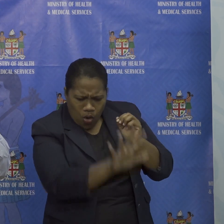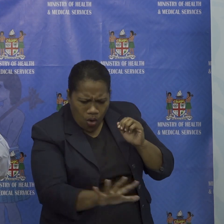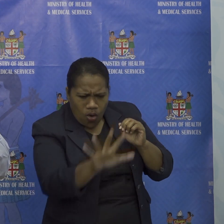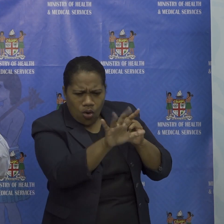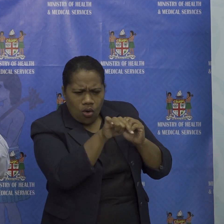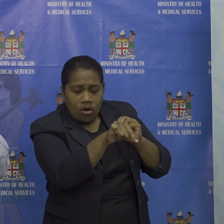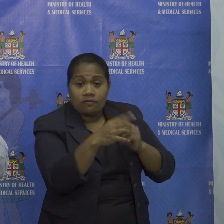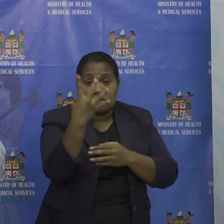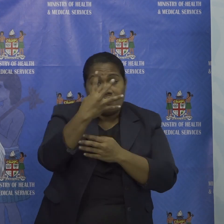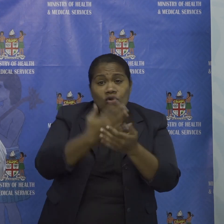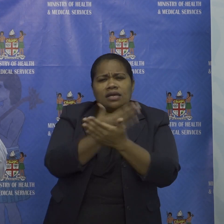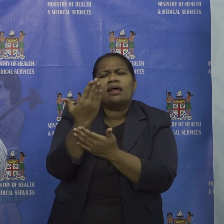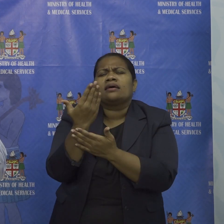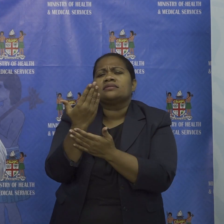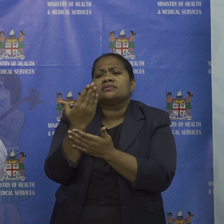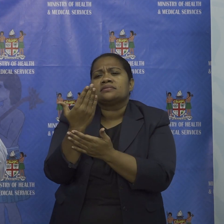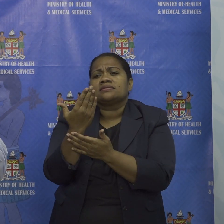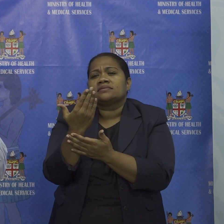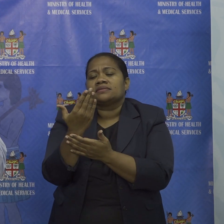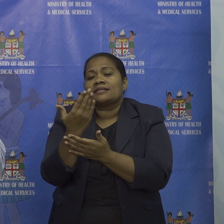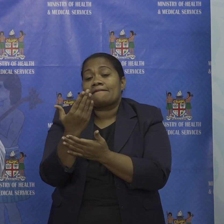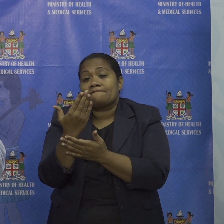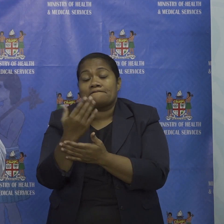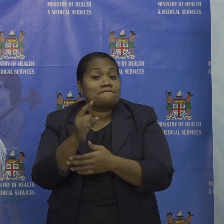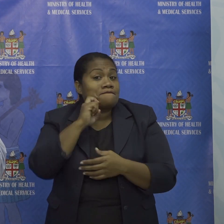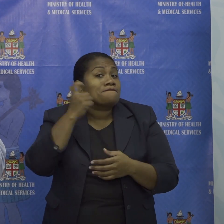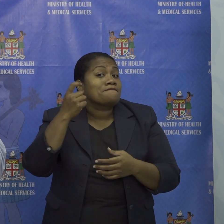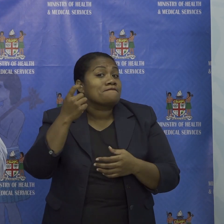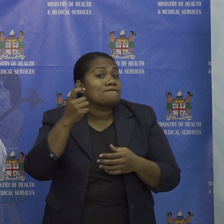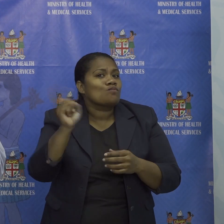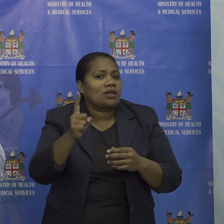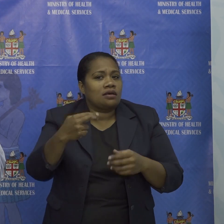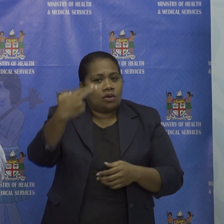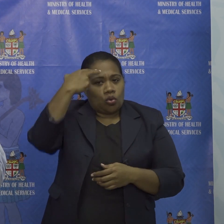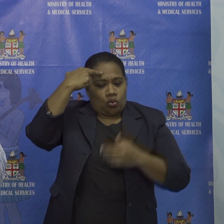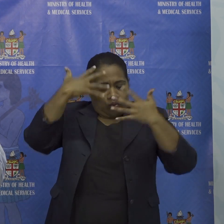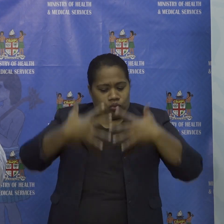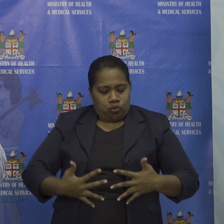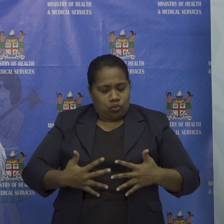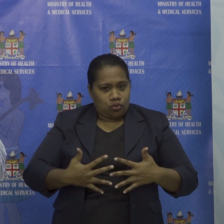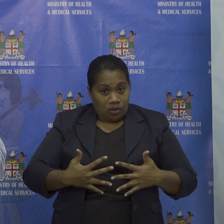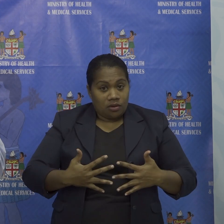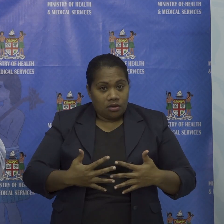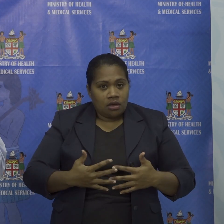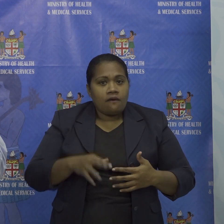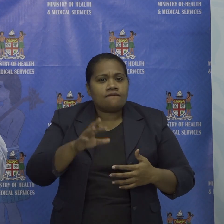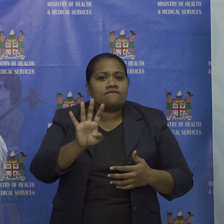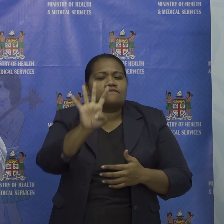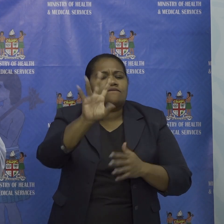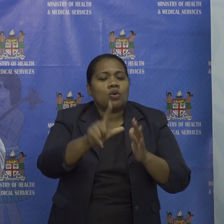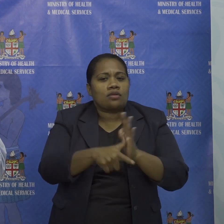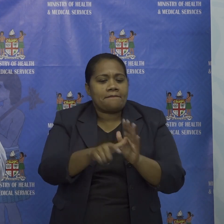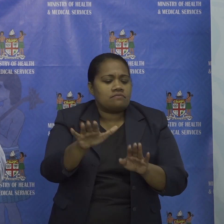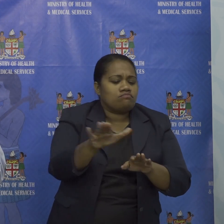days, they'll be running a screening program to cover the Tavakumbu area at least 4 times.